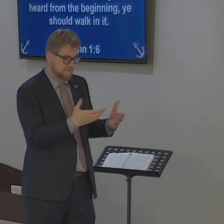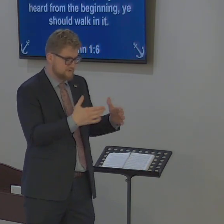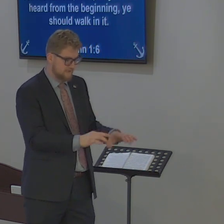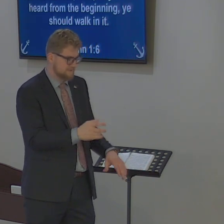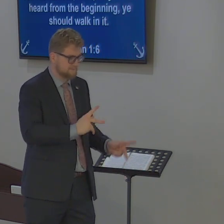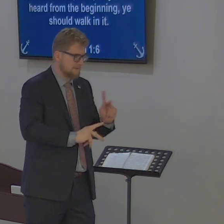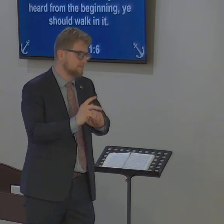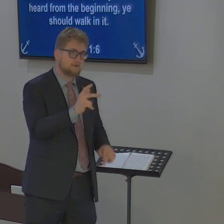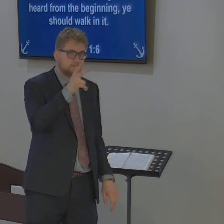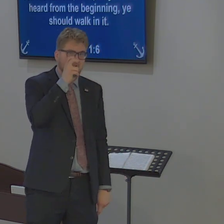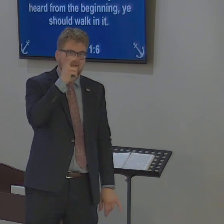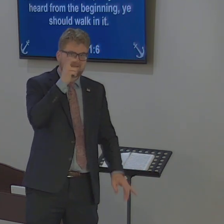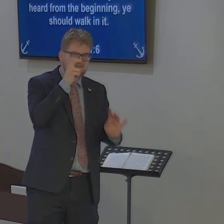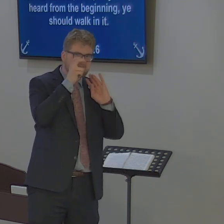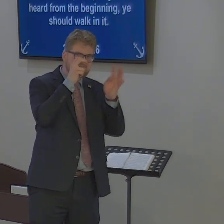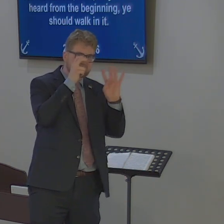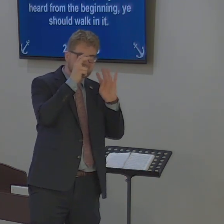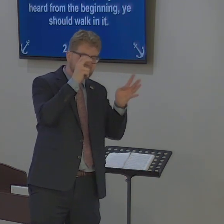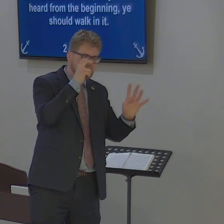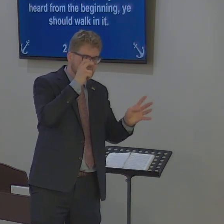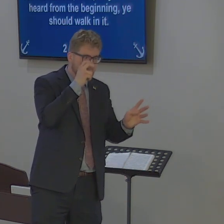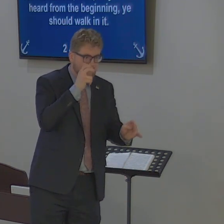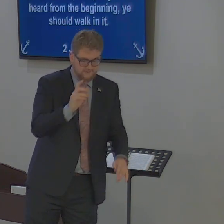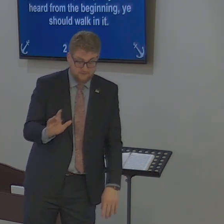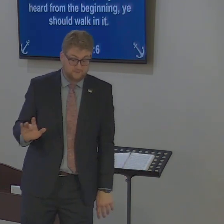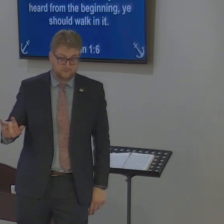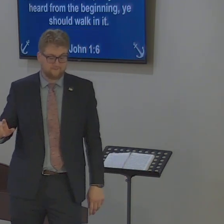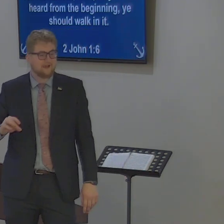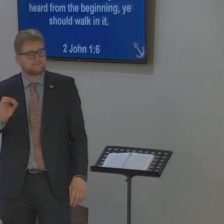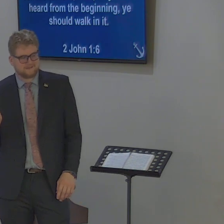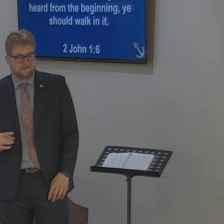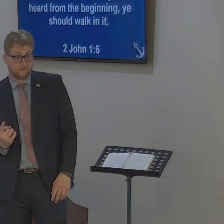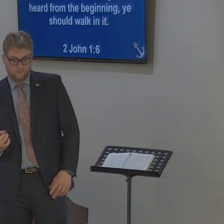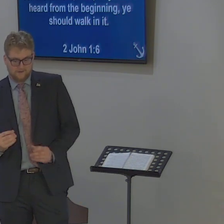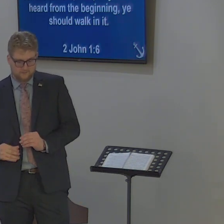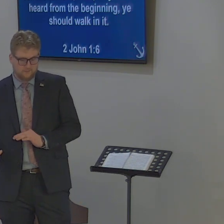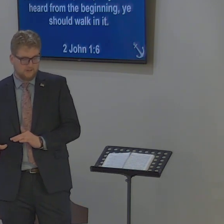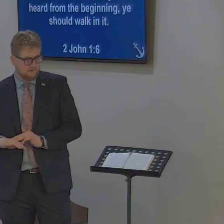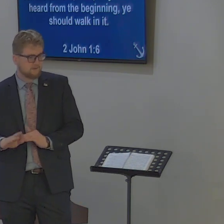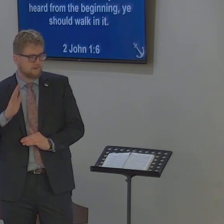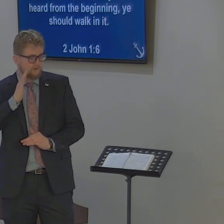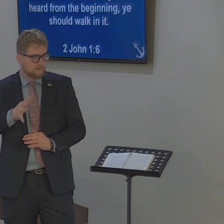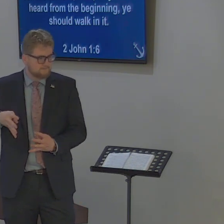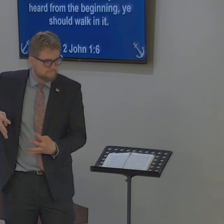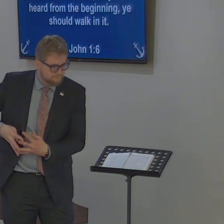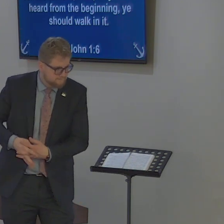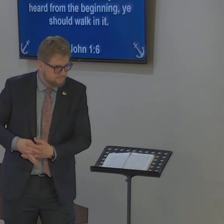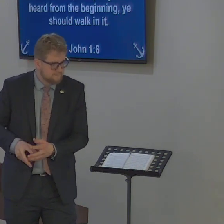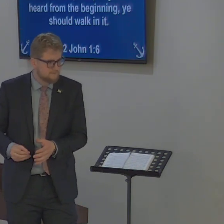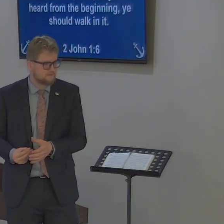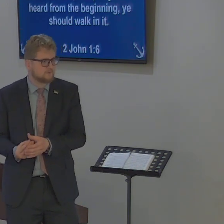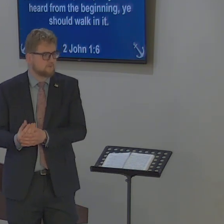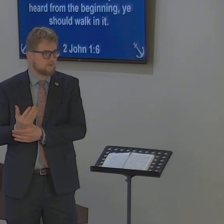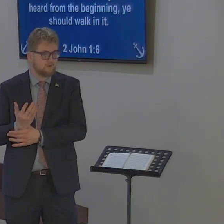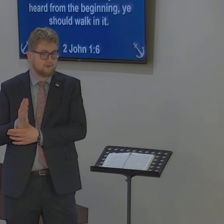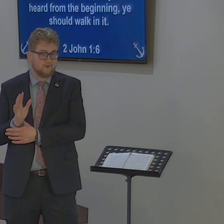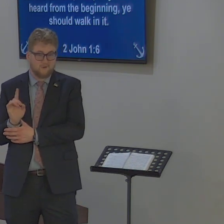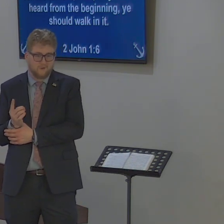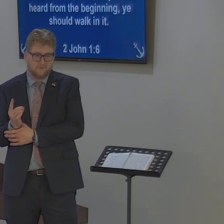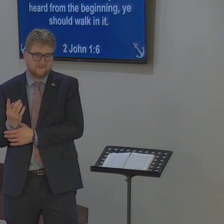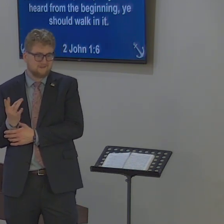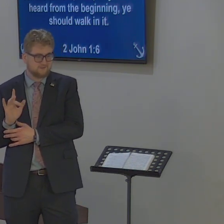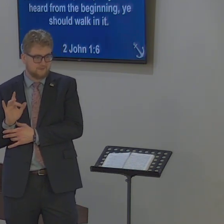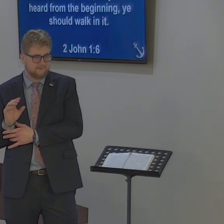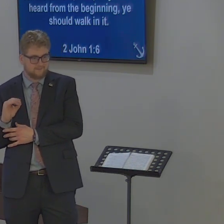good ground, it roots, it grows up, and it produces fruit. But it's only 25%. It's only